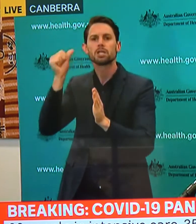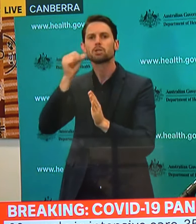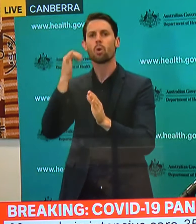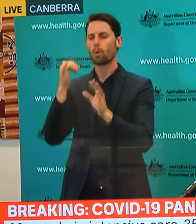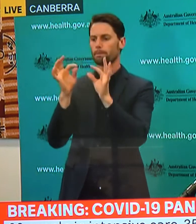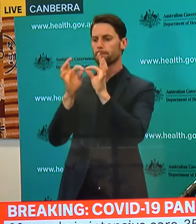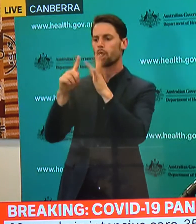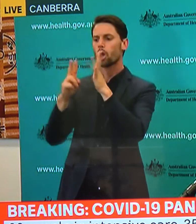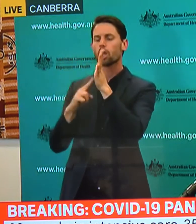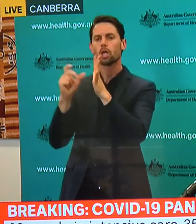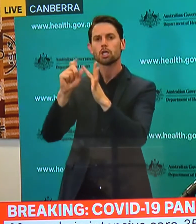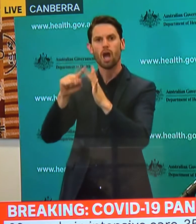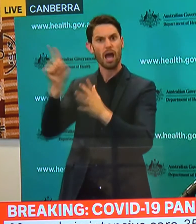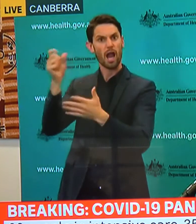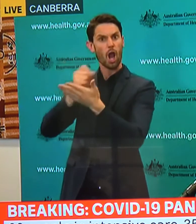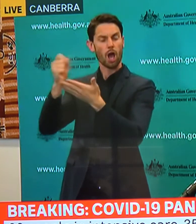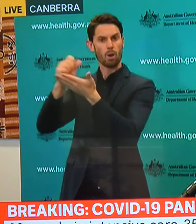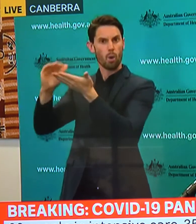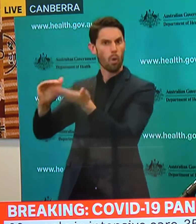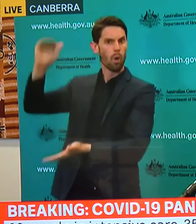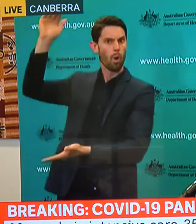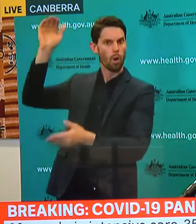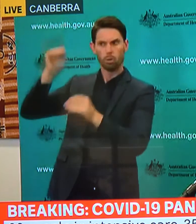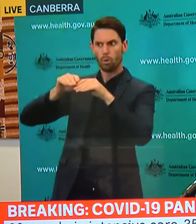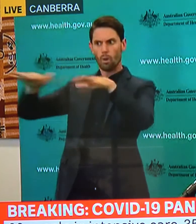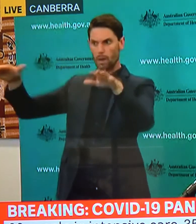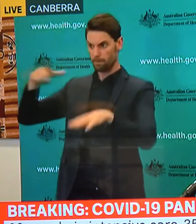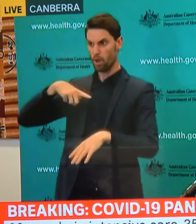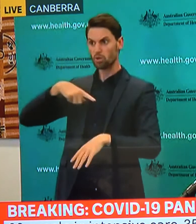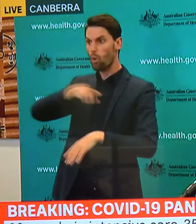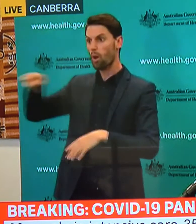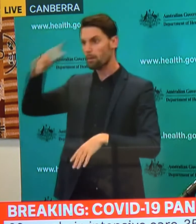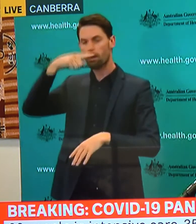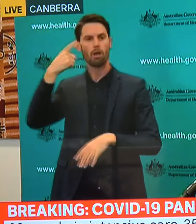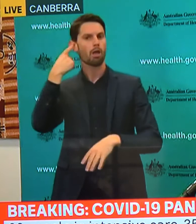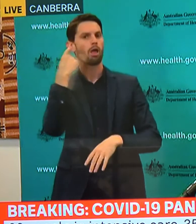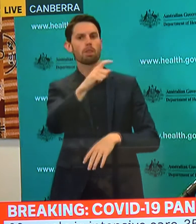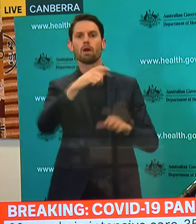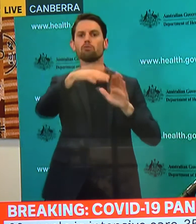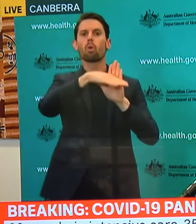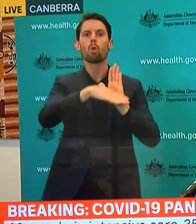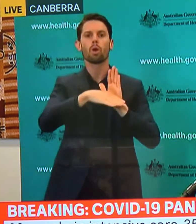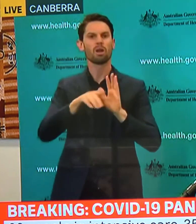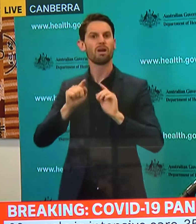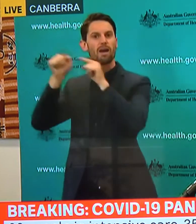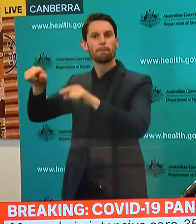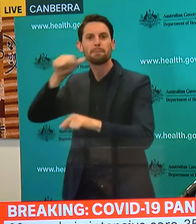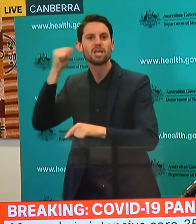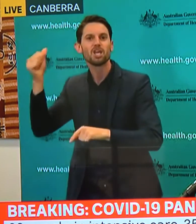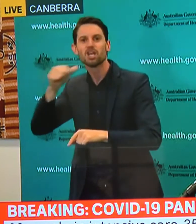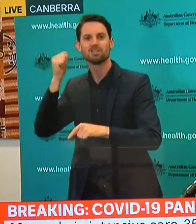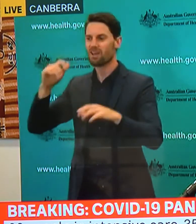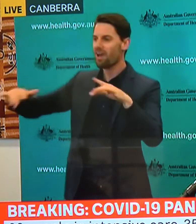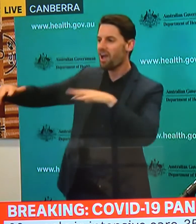were areas where people maybe struggle to comply with the social distancing restrictions initially. How much do you think